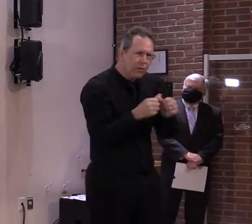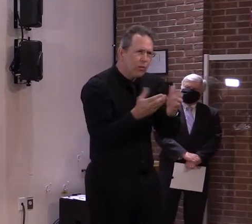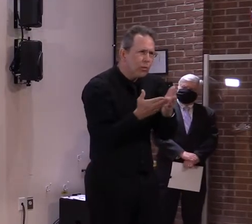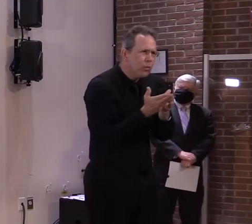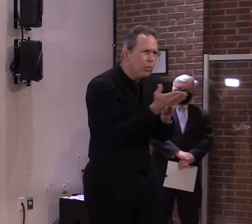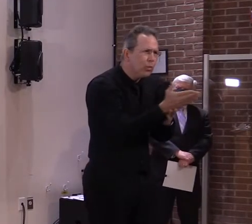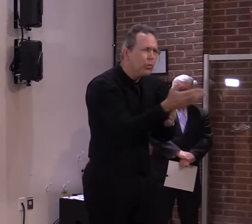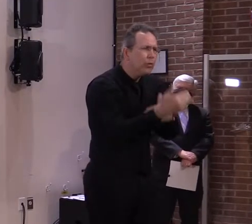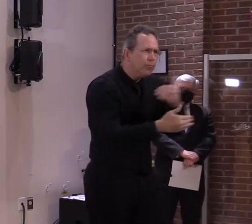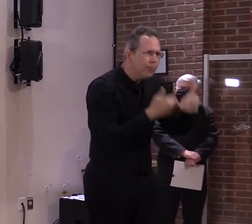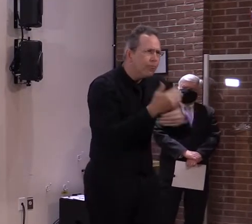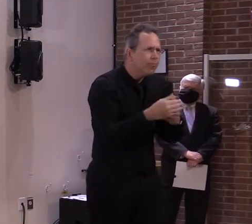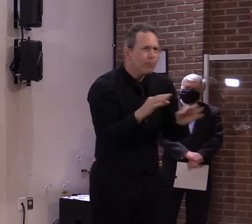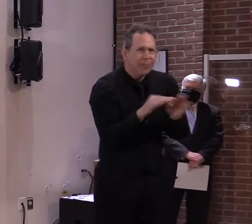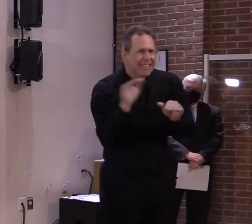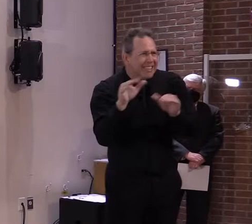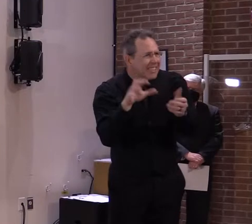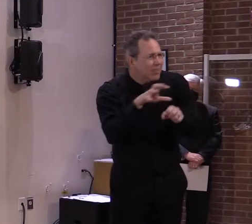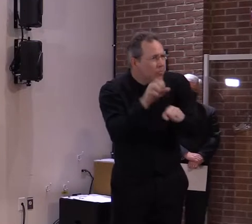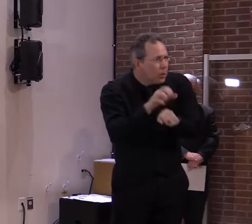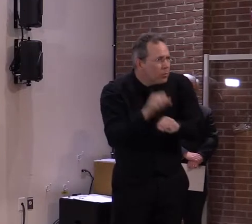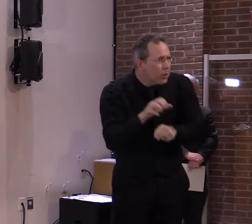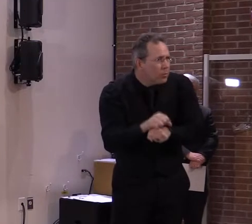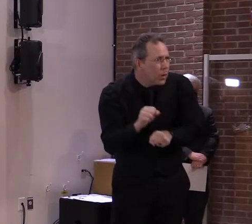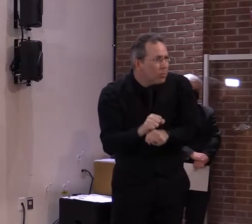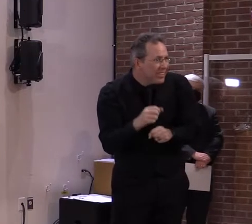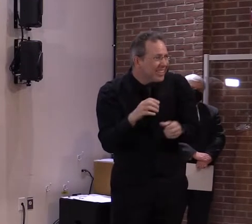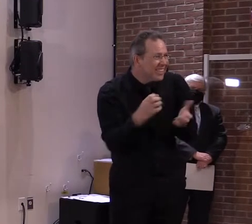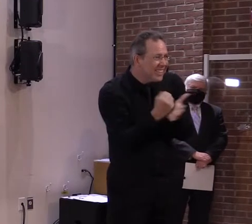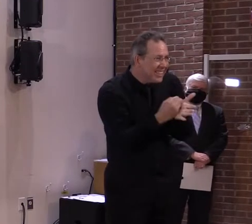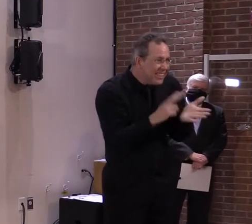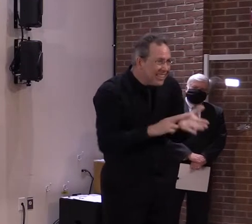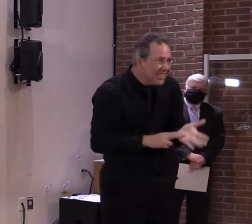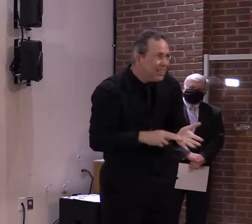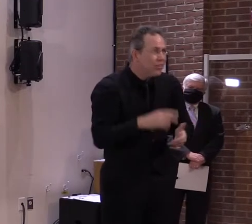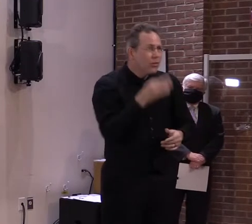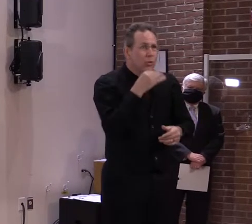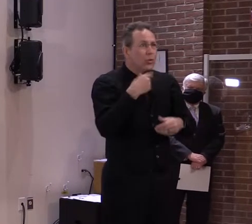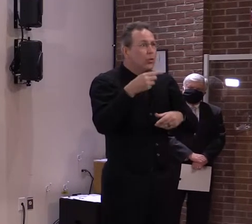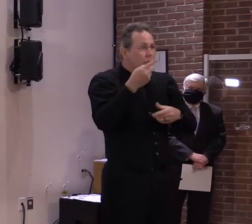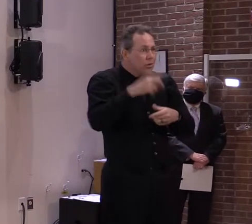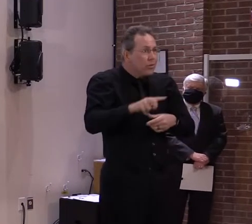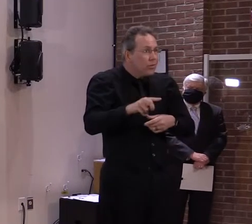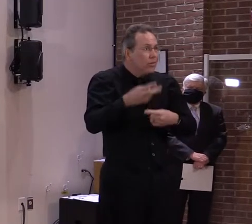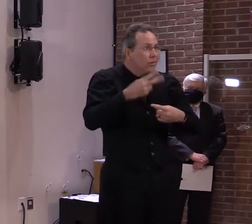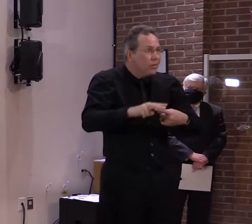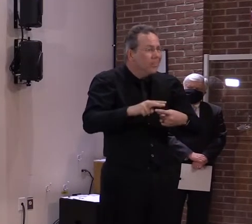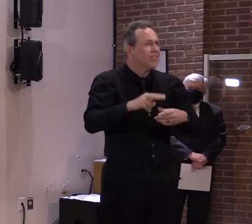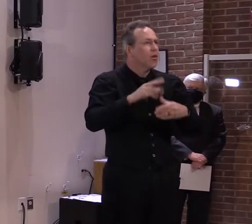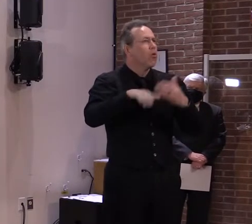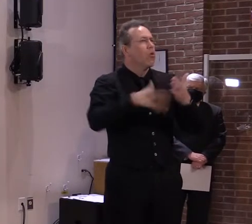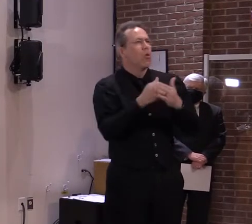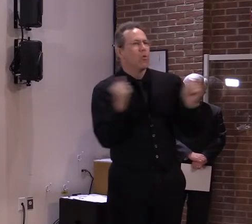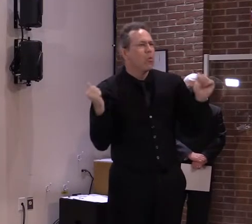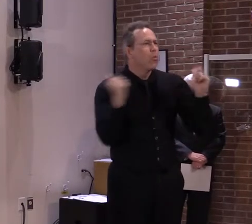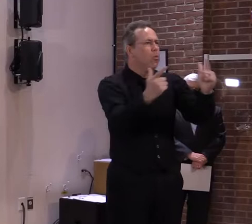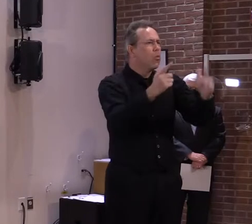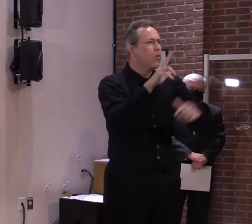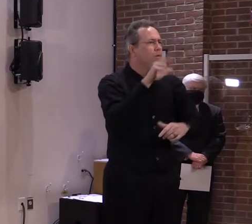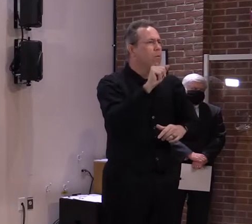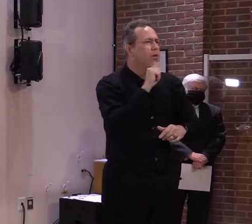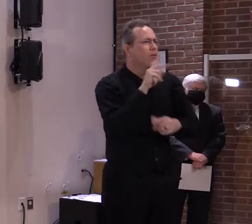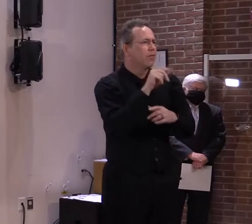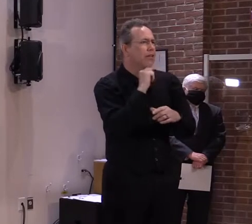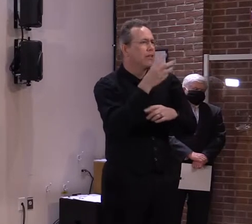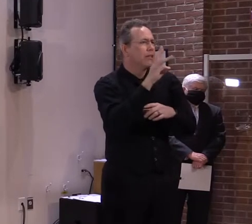2 weeks, all Vermonters will be eligible. To be clear, we've worked on this plan for the last few months